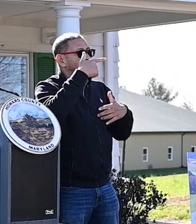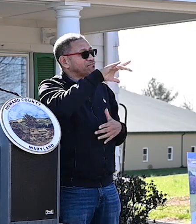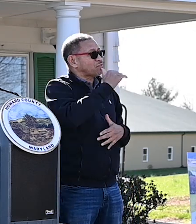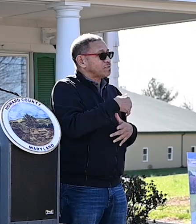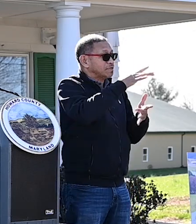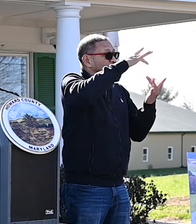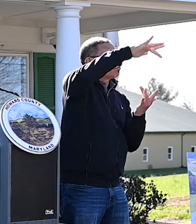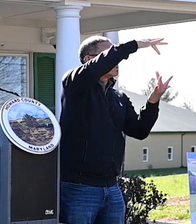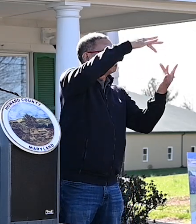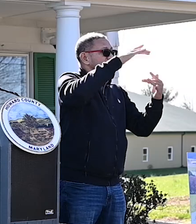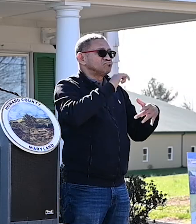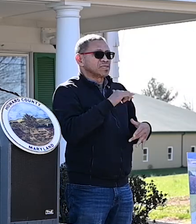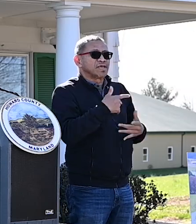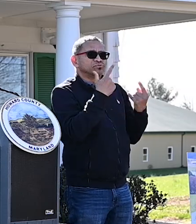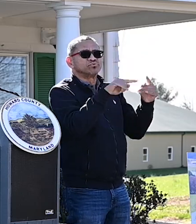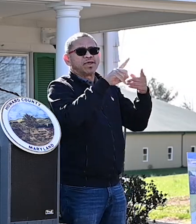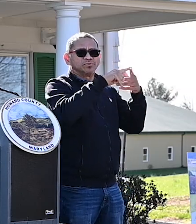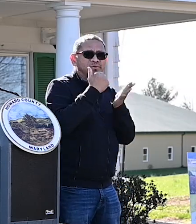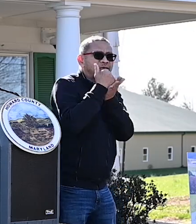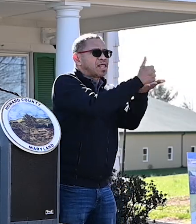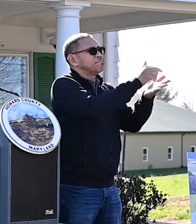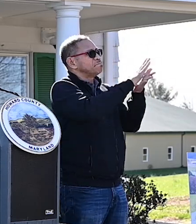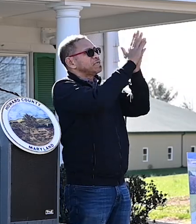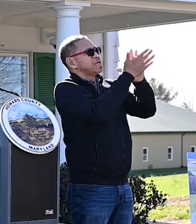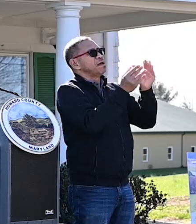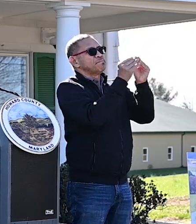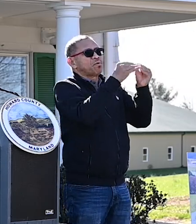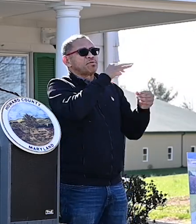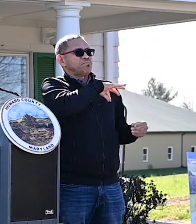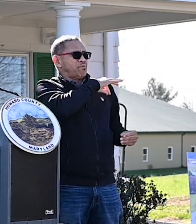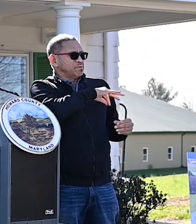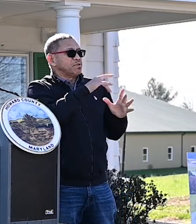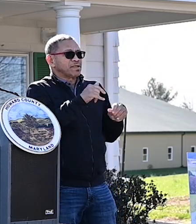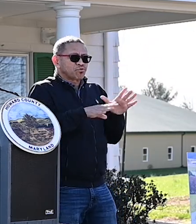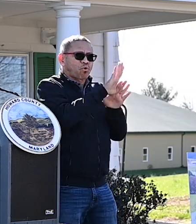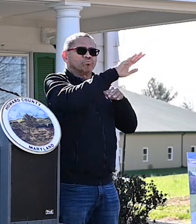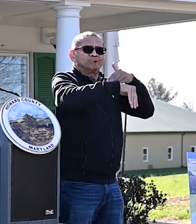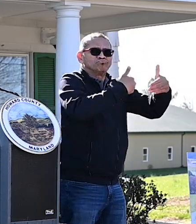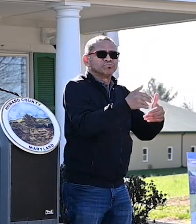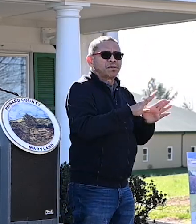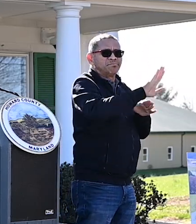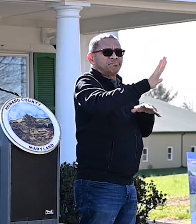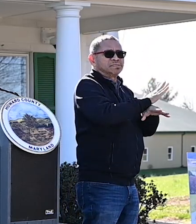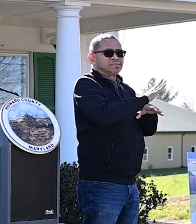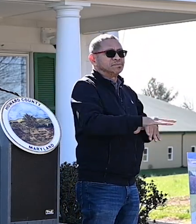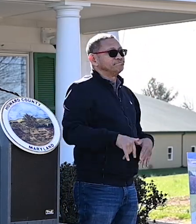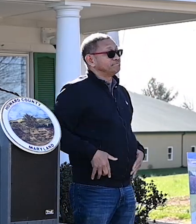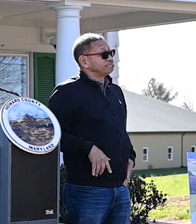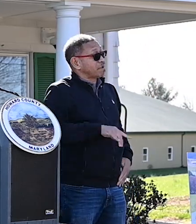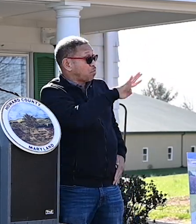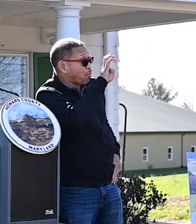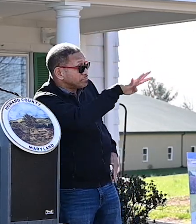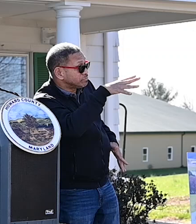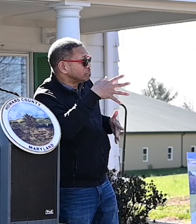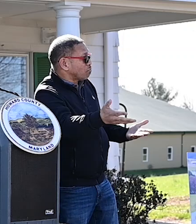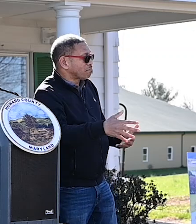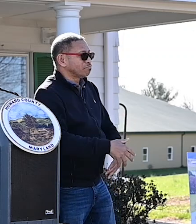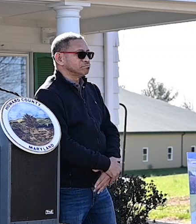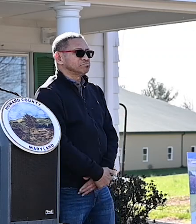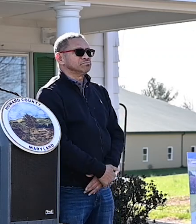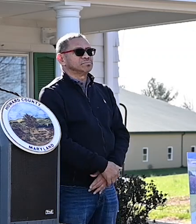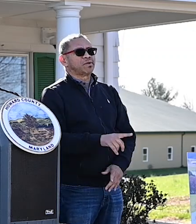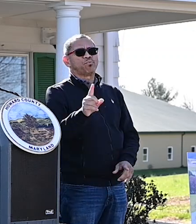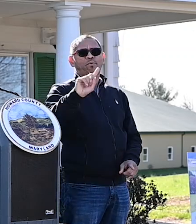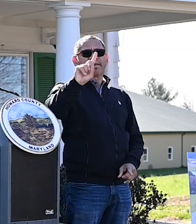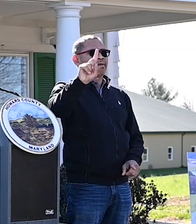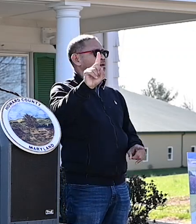ag tourism, trying to help them become more profitable and grow their business. And the real questions are,